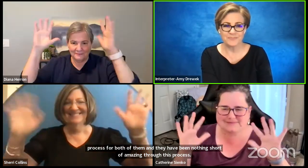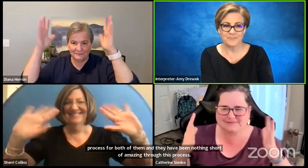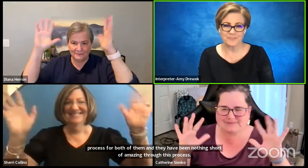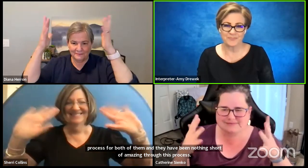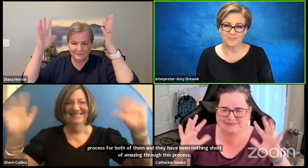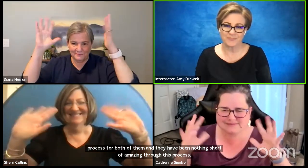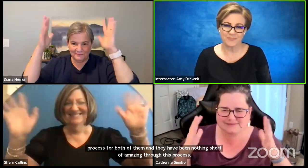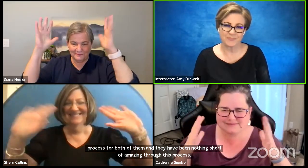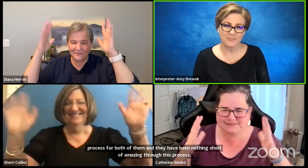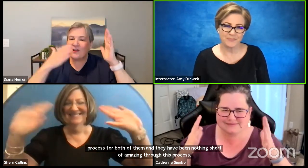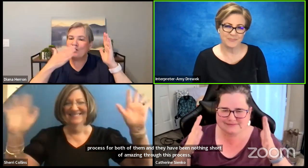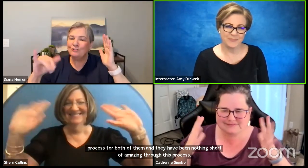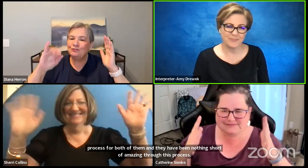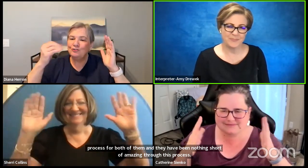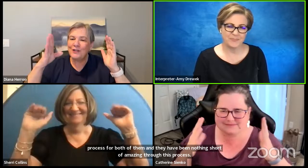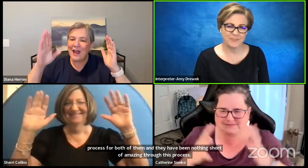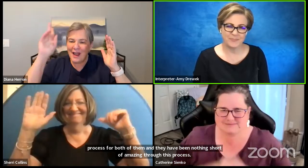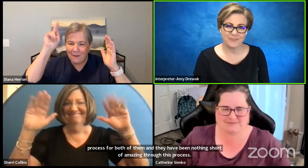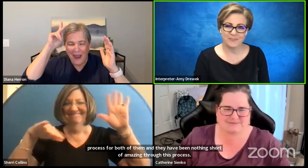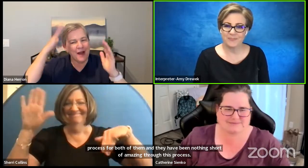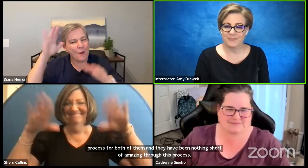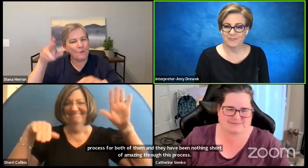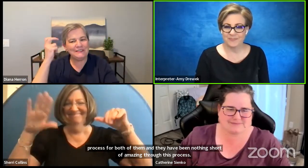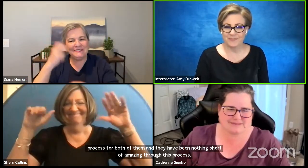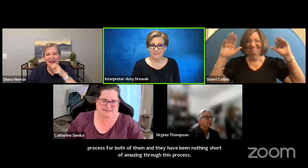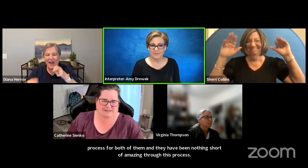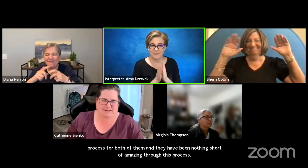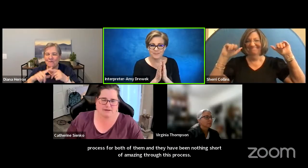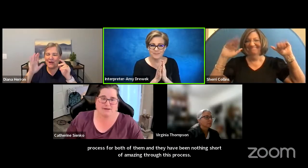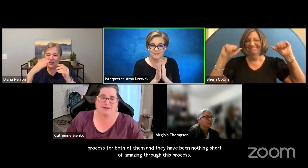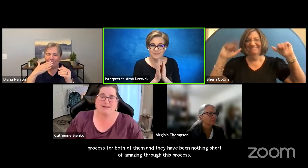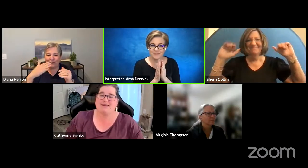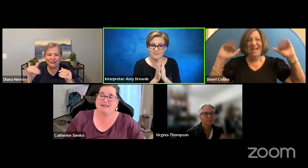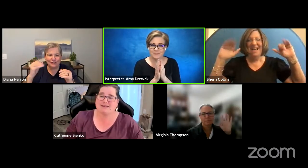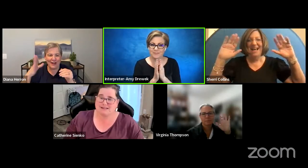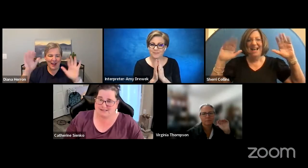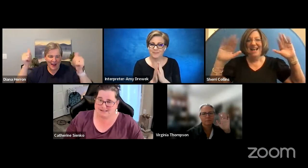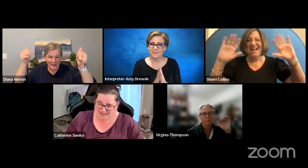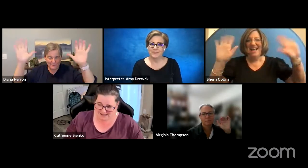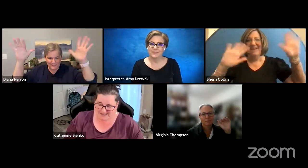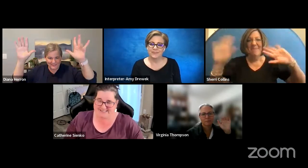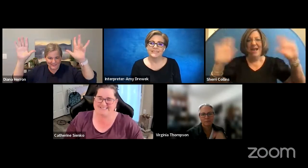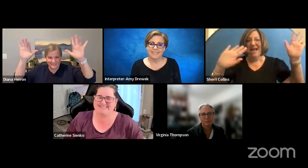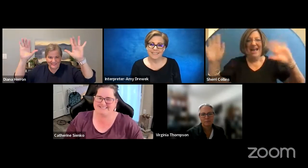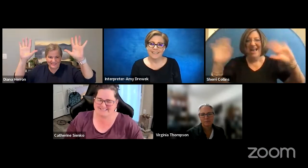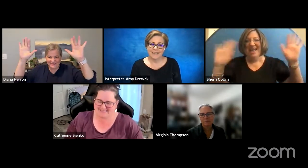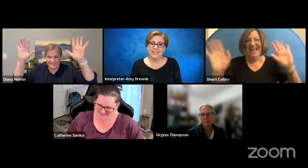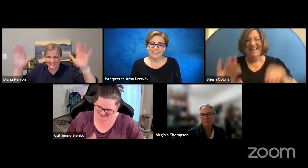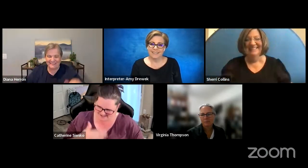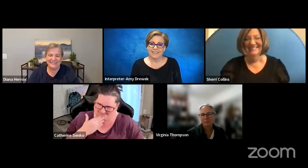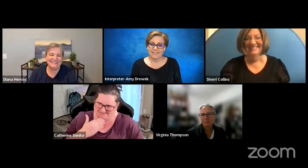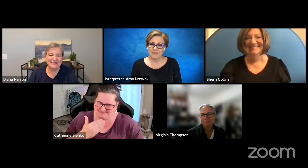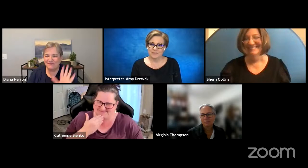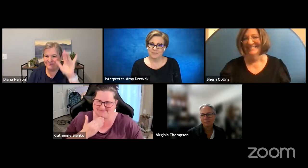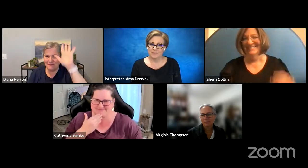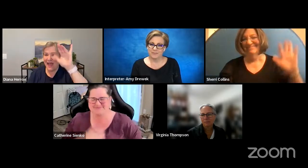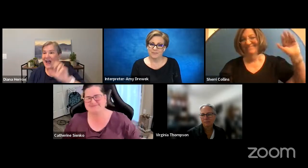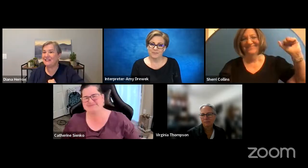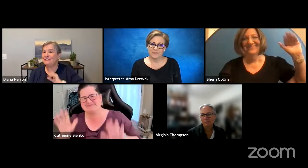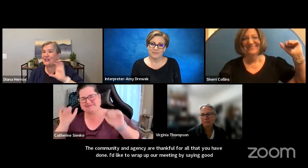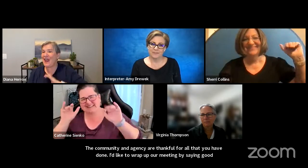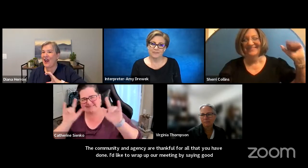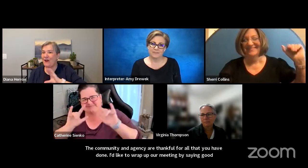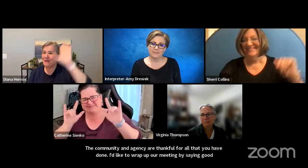and see you next meeting. Thank you so much. Bye.